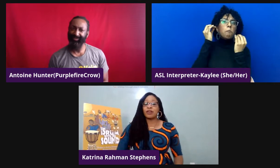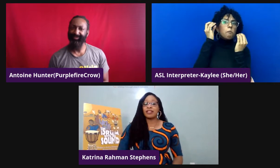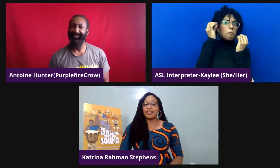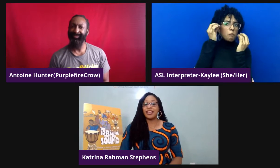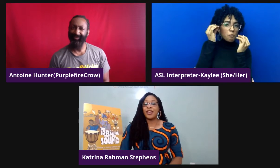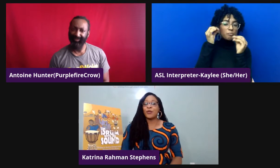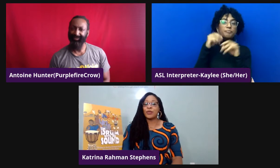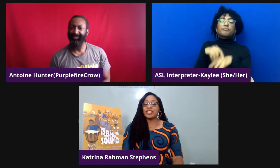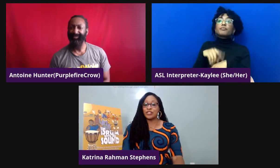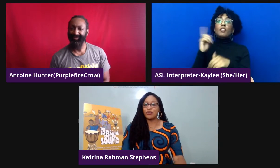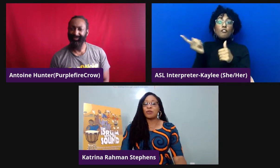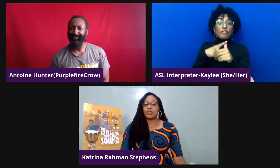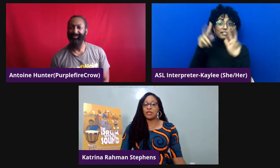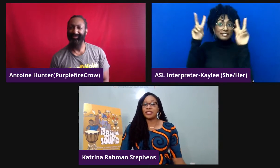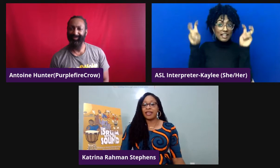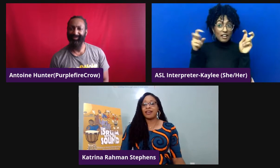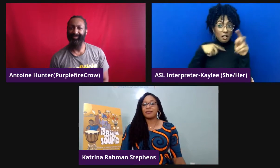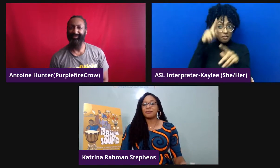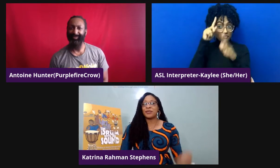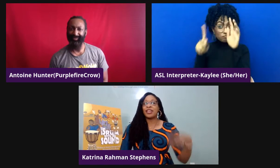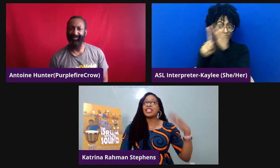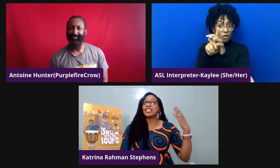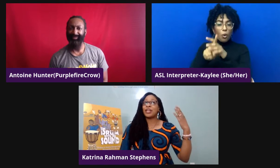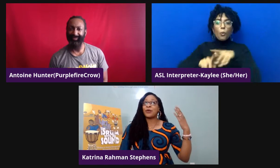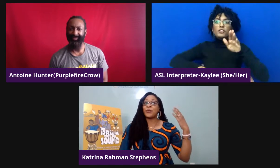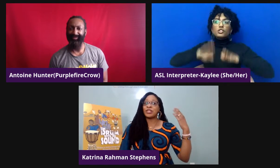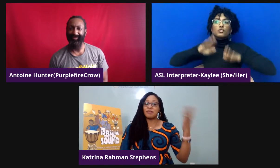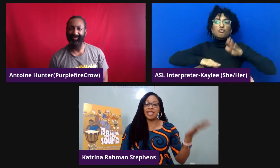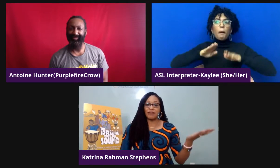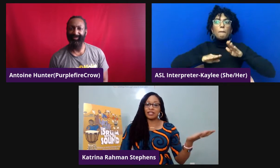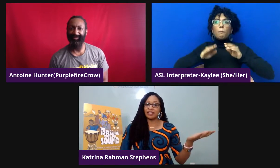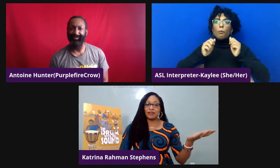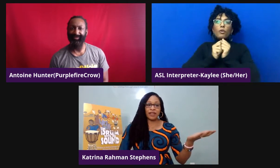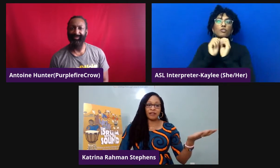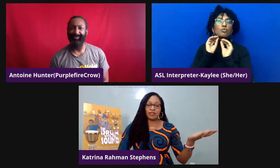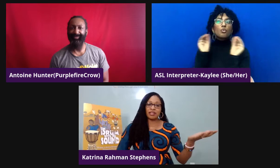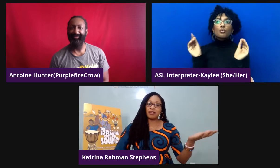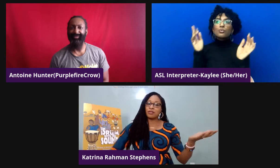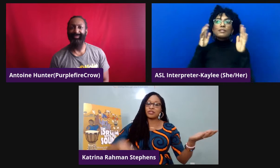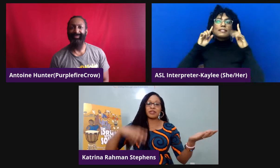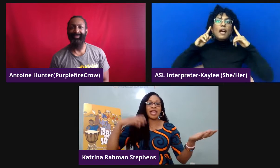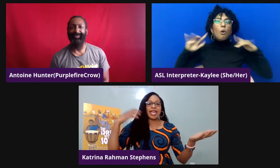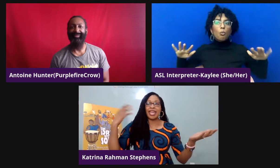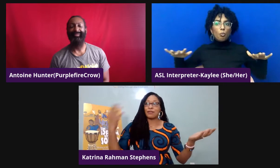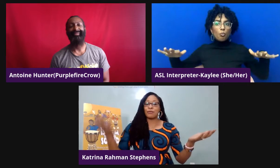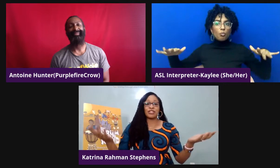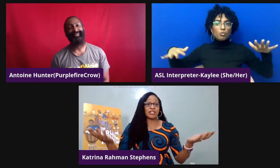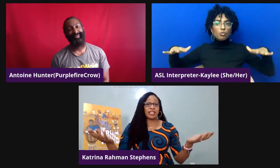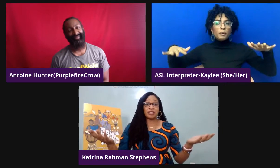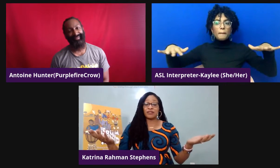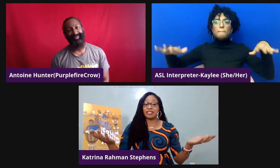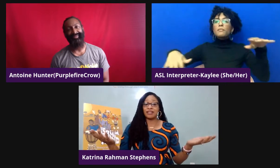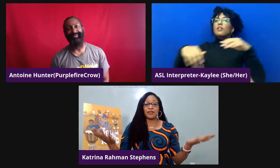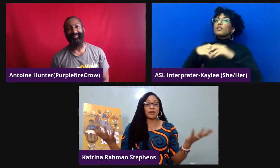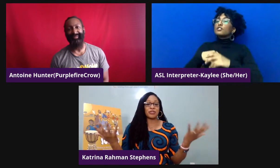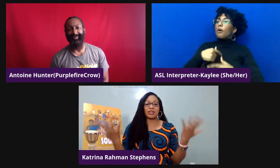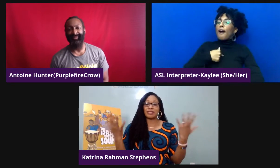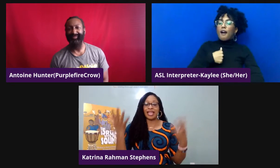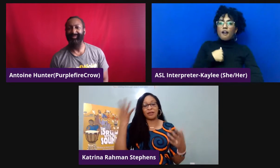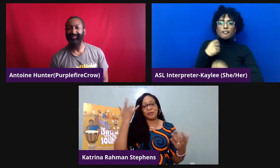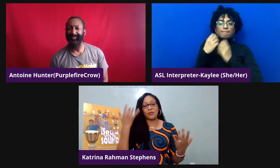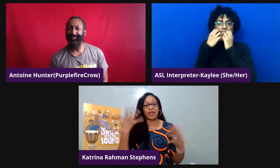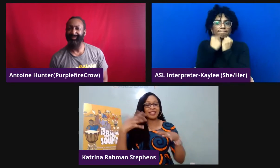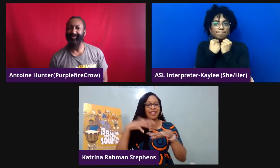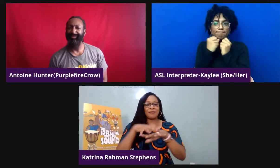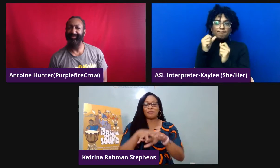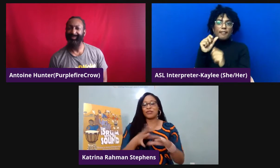first one was The Drum with No Sound. So with me having a love for African culture and appreciation for deaf culture, I was